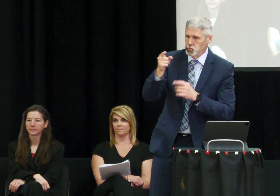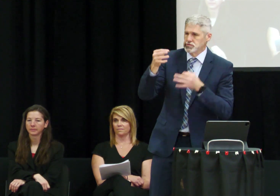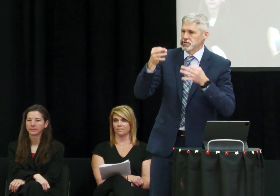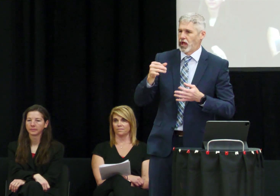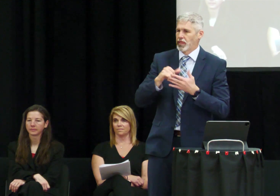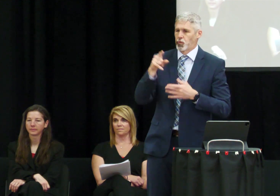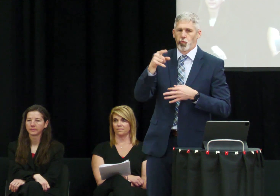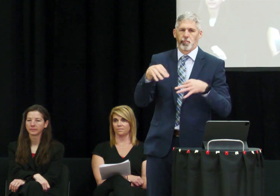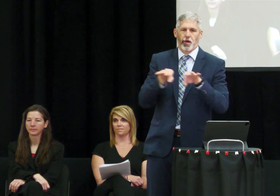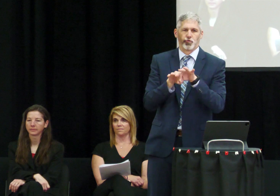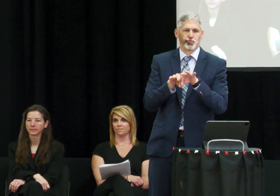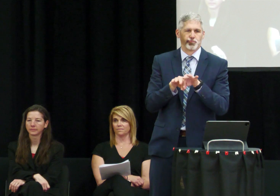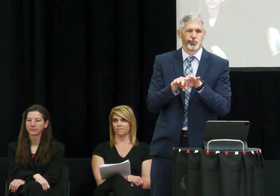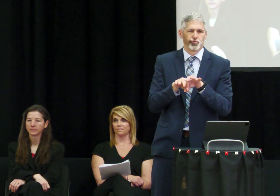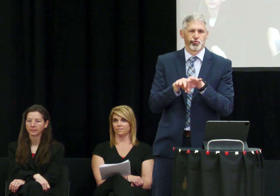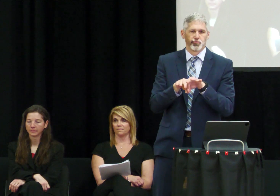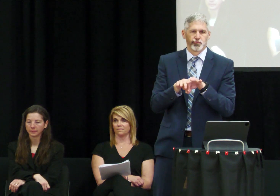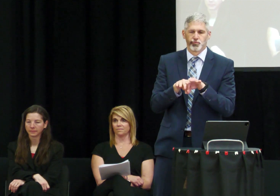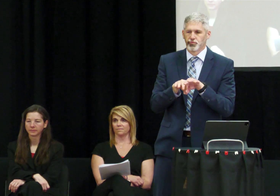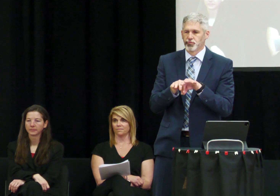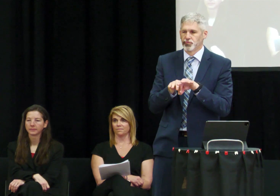In that moment, that you decide that you